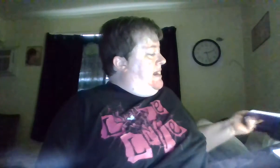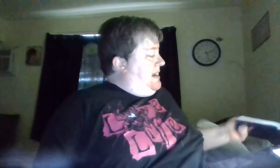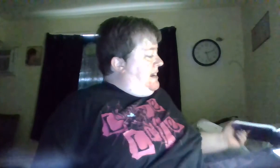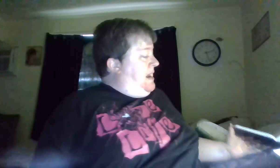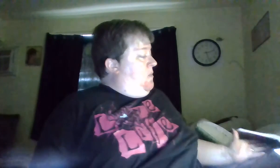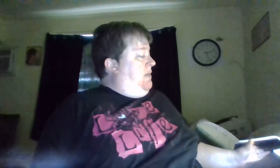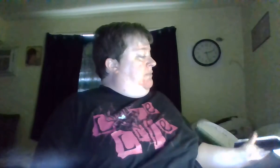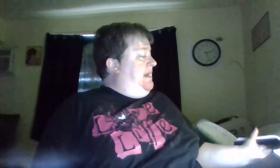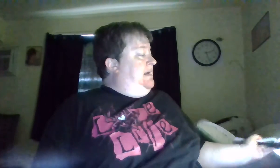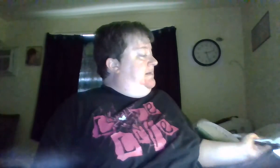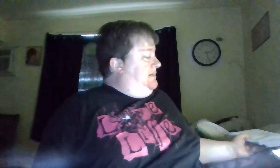and I want to read it.